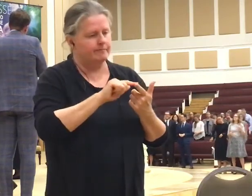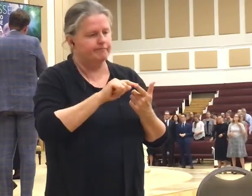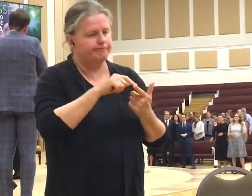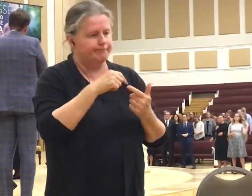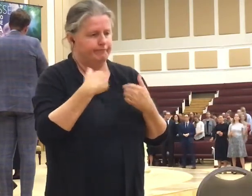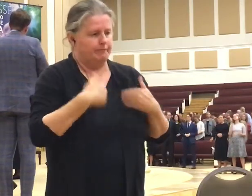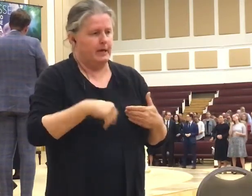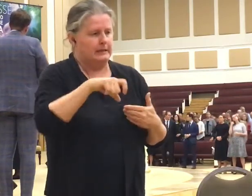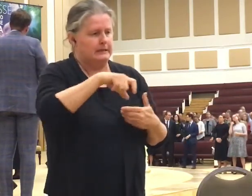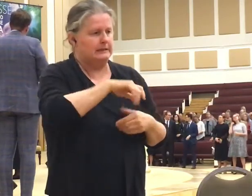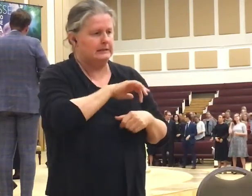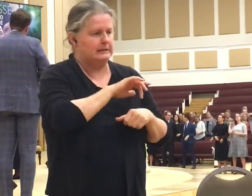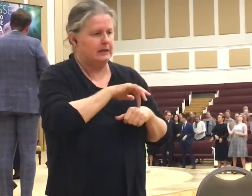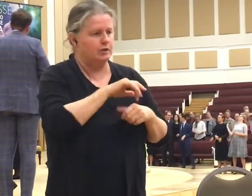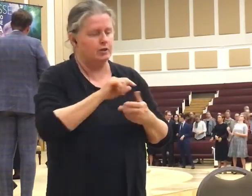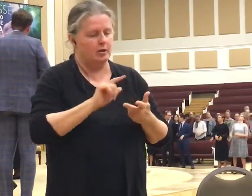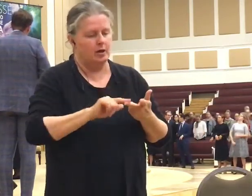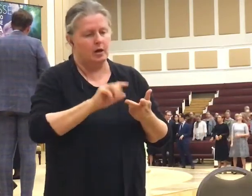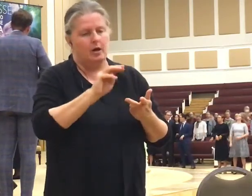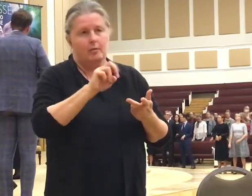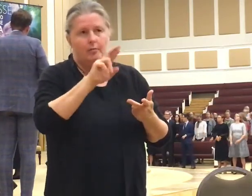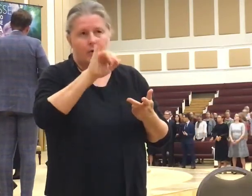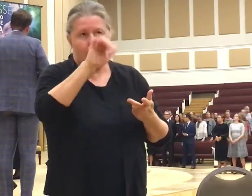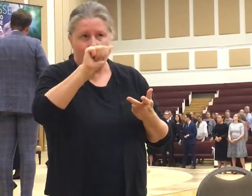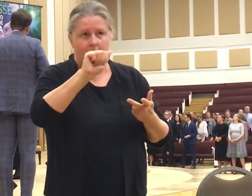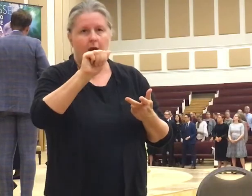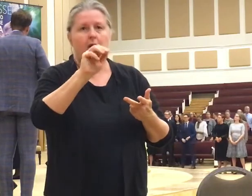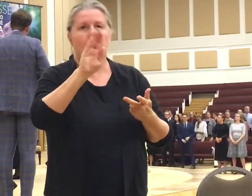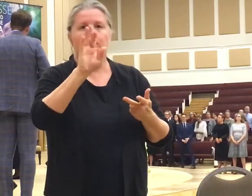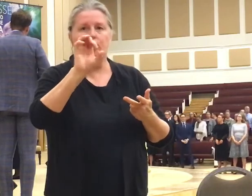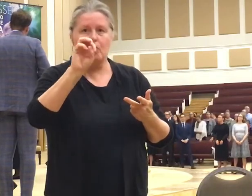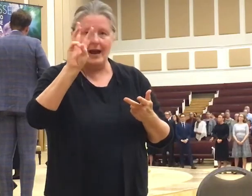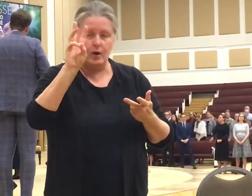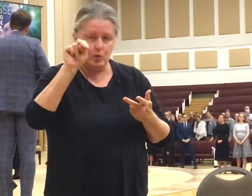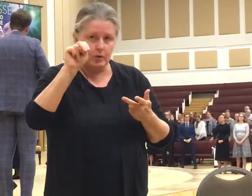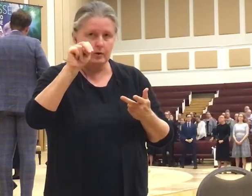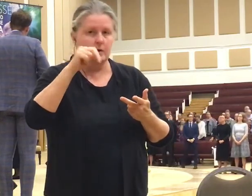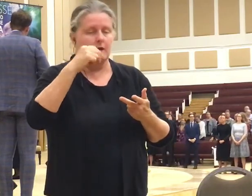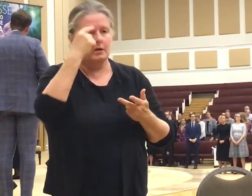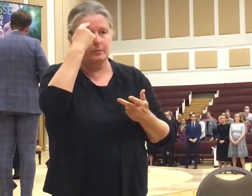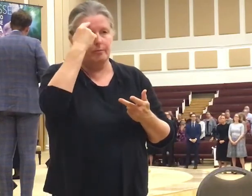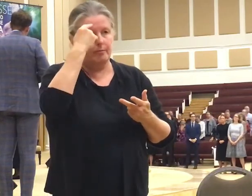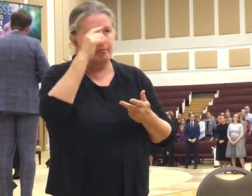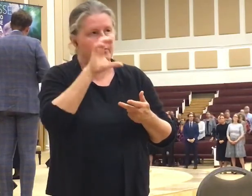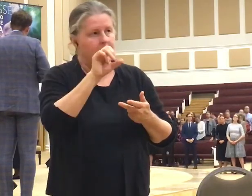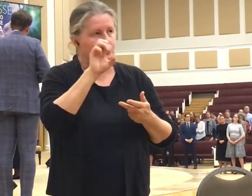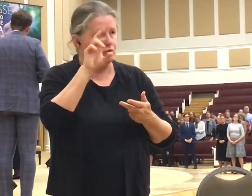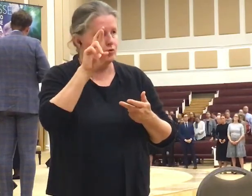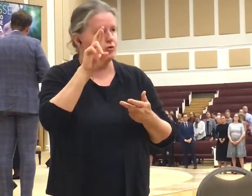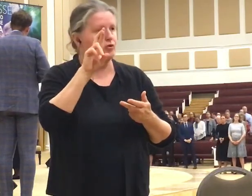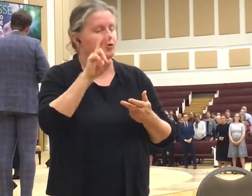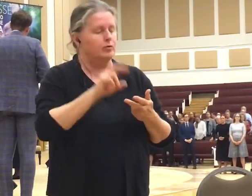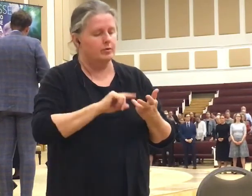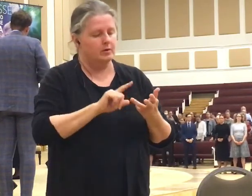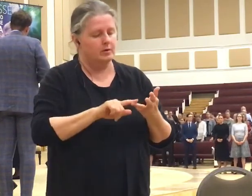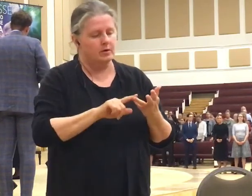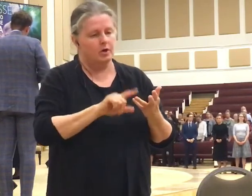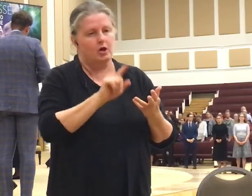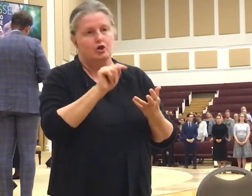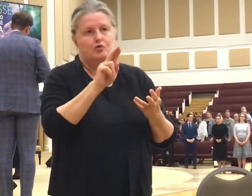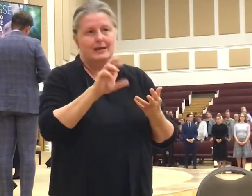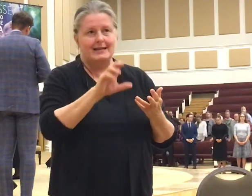body. Maria Brown, they found cancer, a mass in her brain. We're going to pray that God would touch her. Tracy Spears